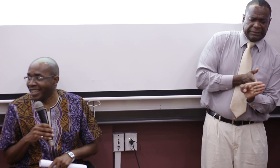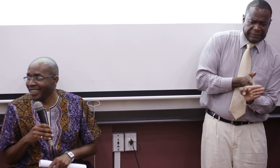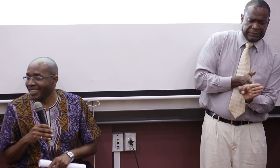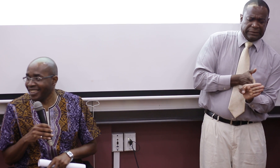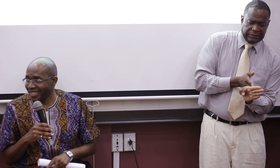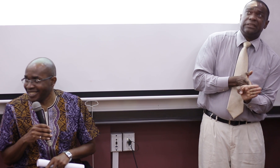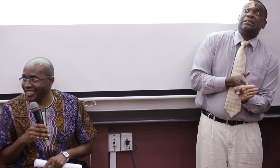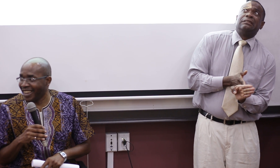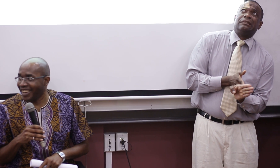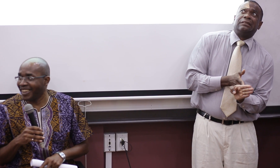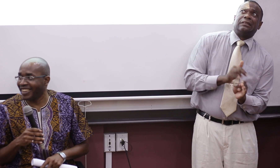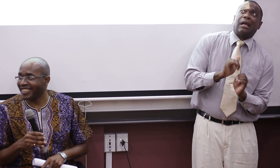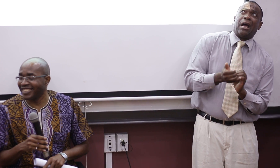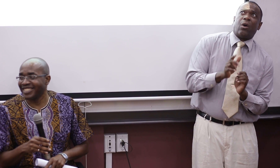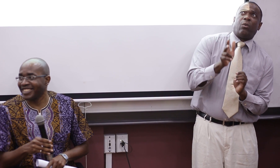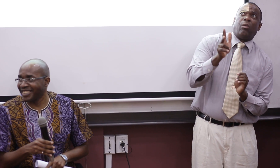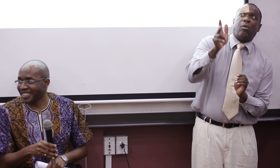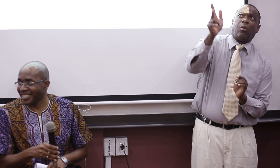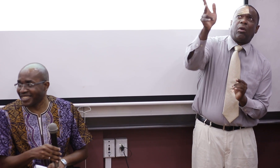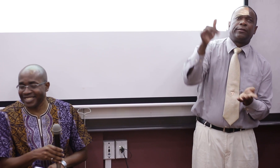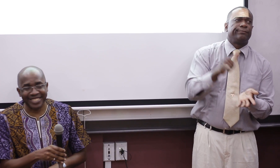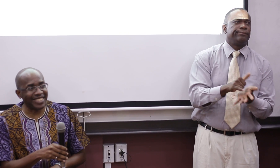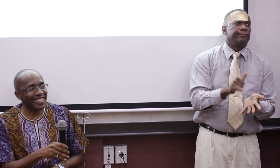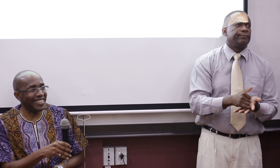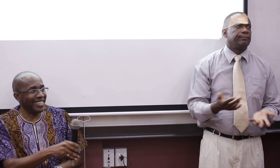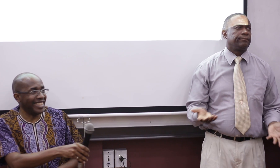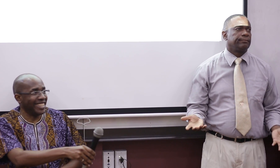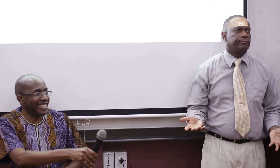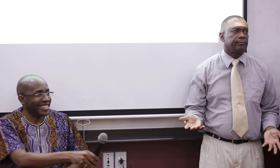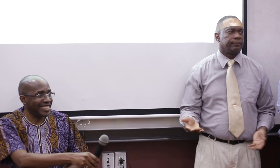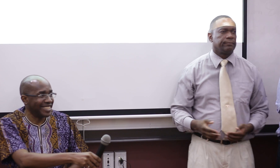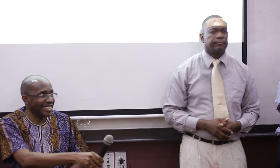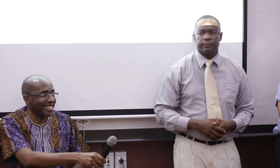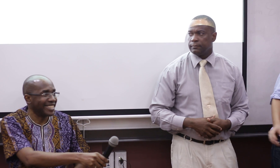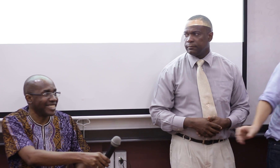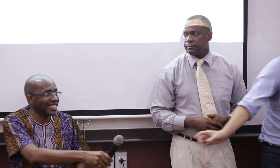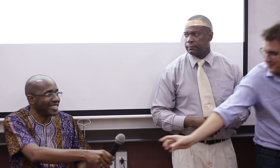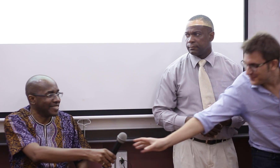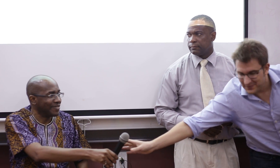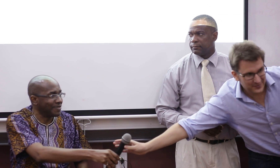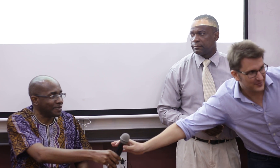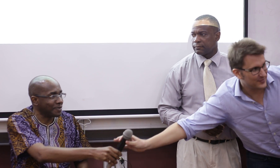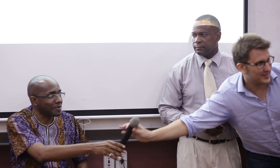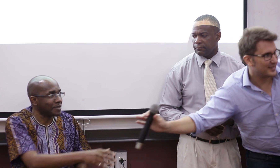that building. It's still there. But I need to come to the park and I'm not there. Not part of